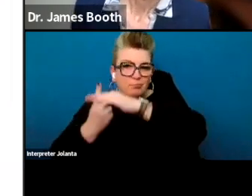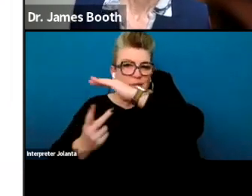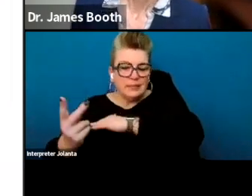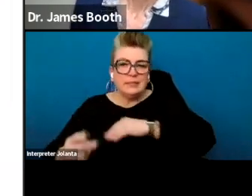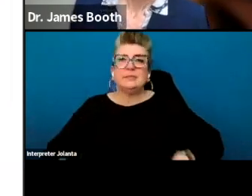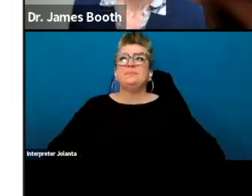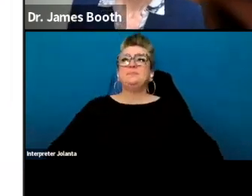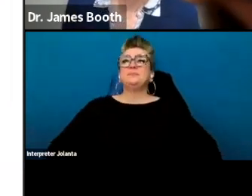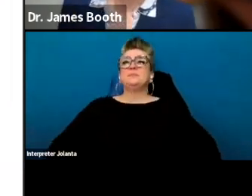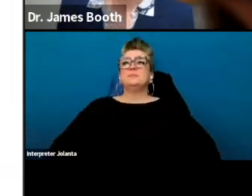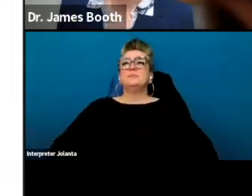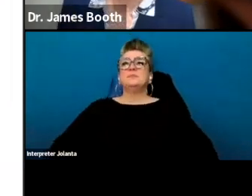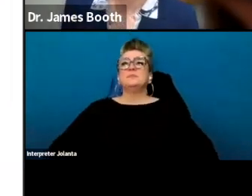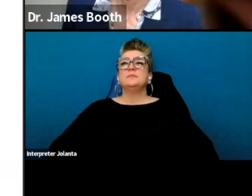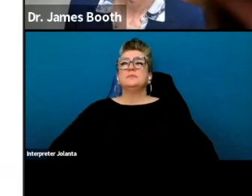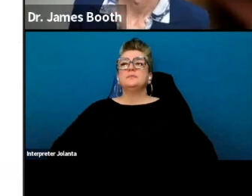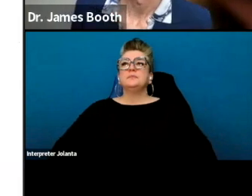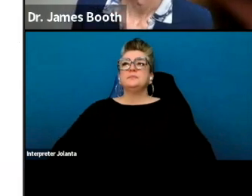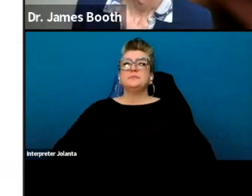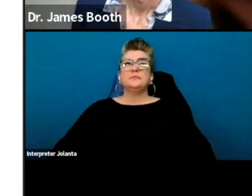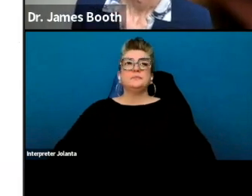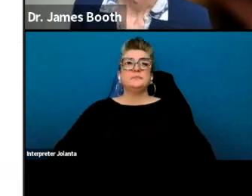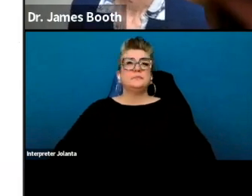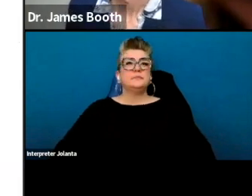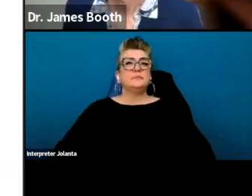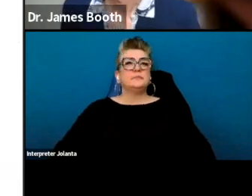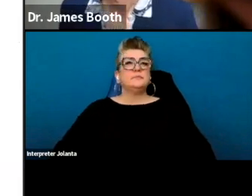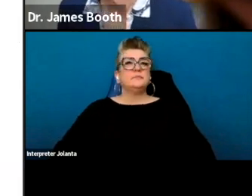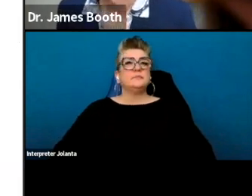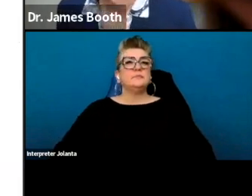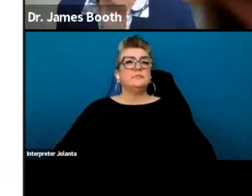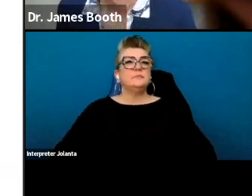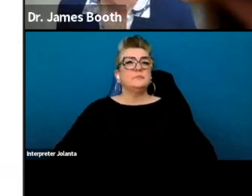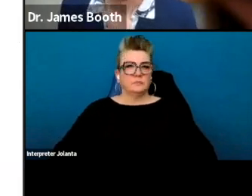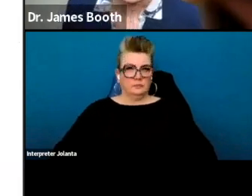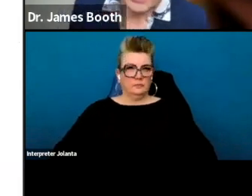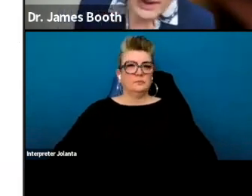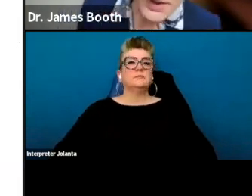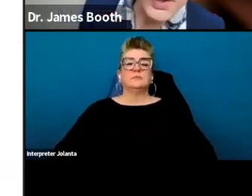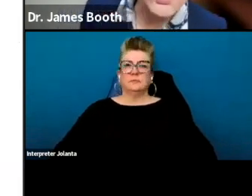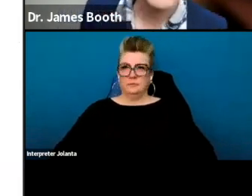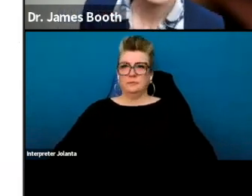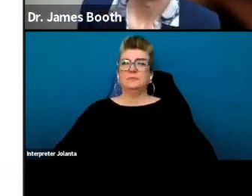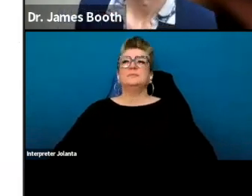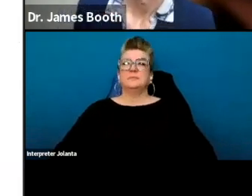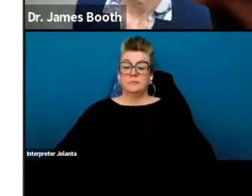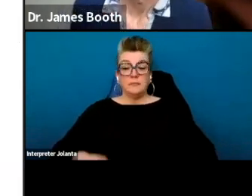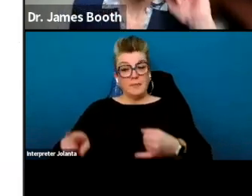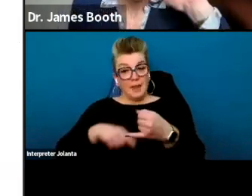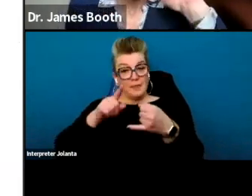Okay, so the last two questions in the grant focused on developmental language